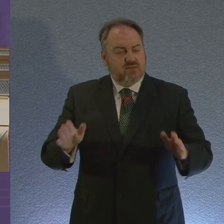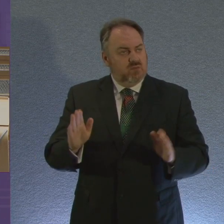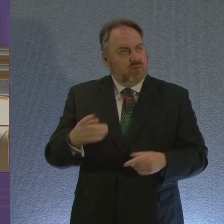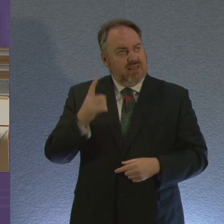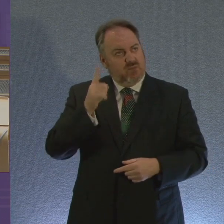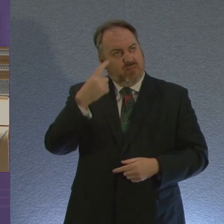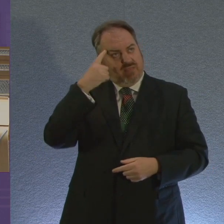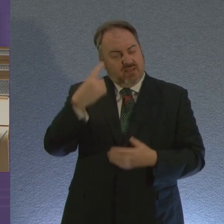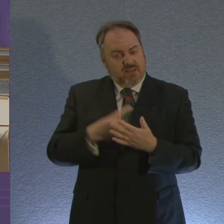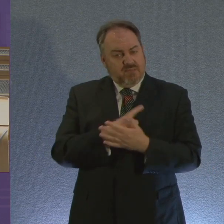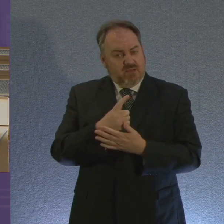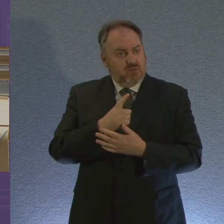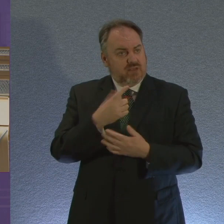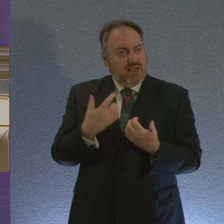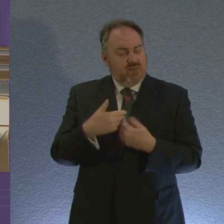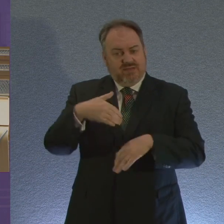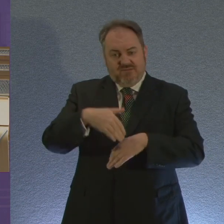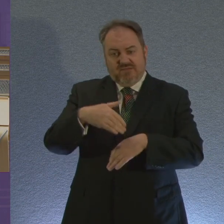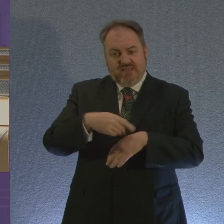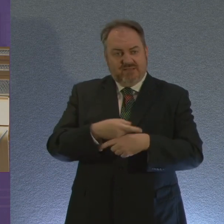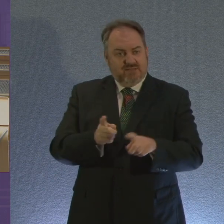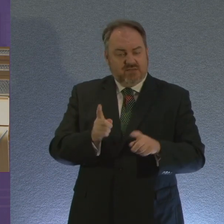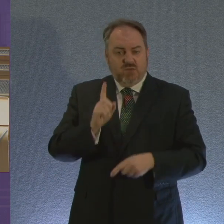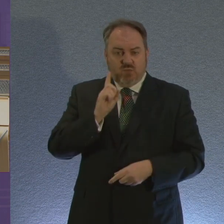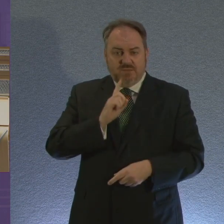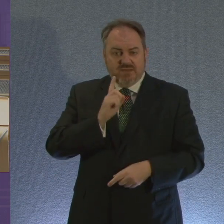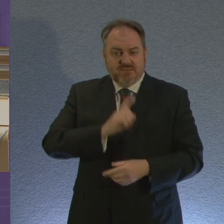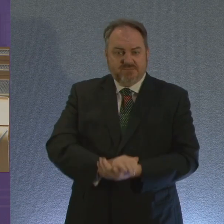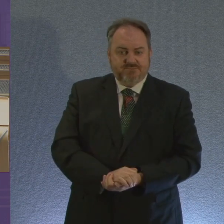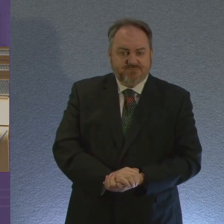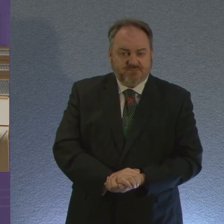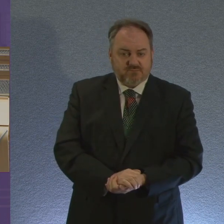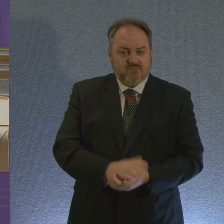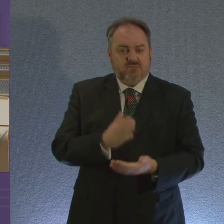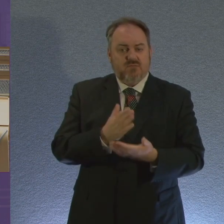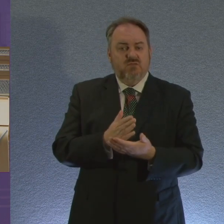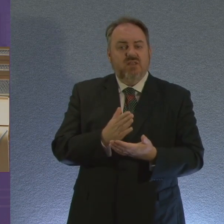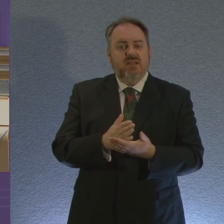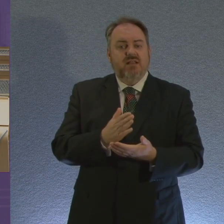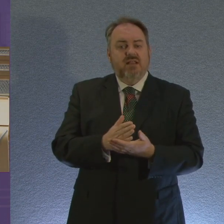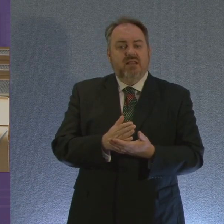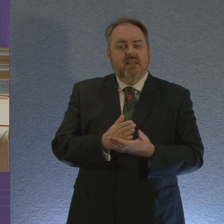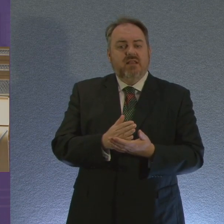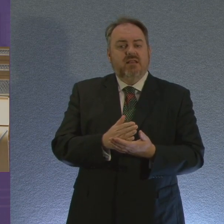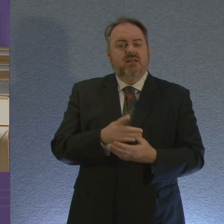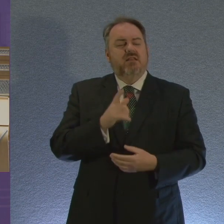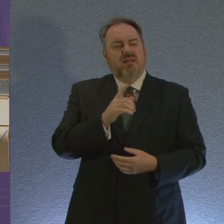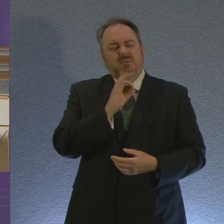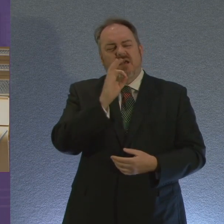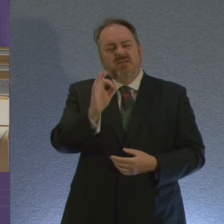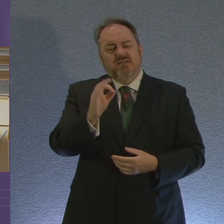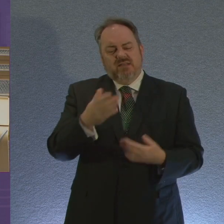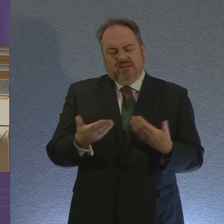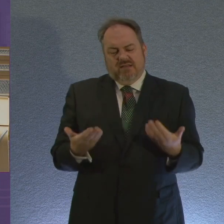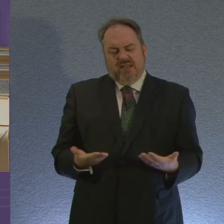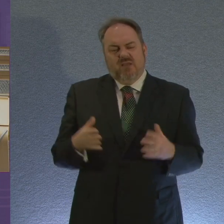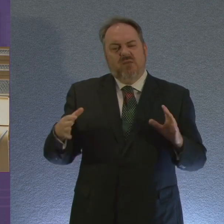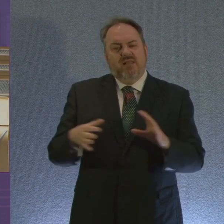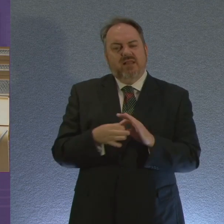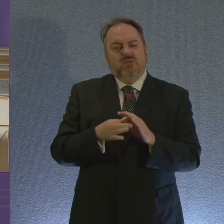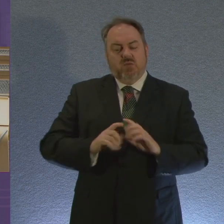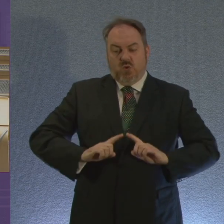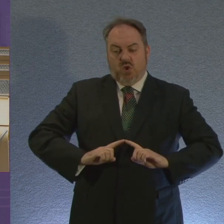this period. I want to address the government proposals on no evictions. I